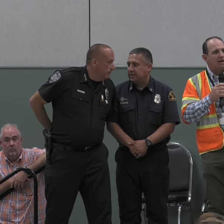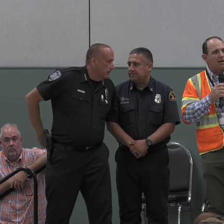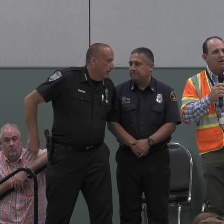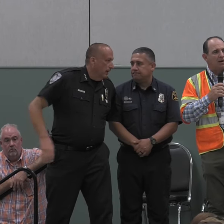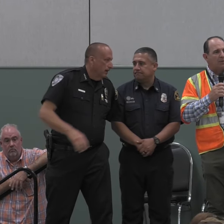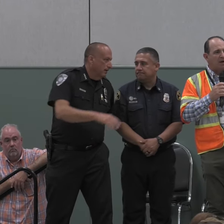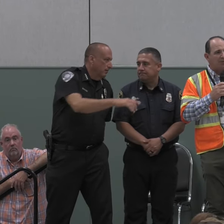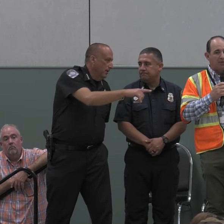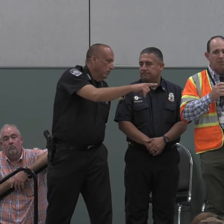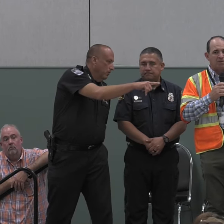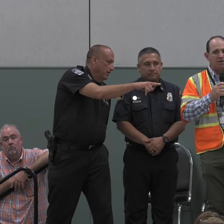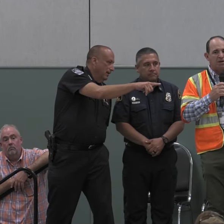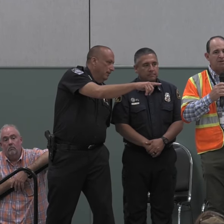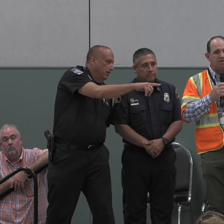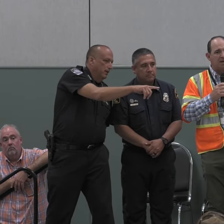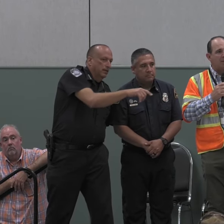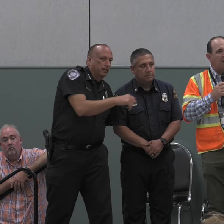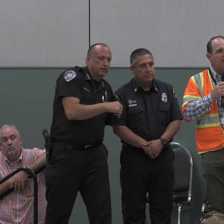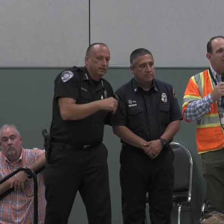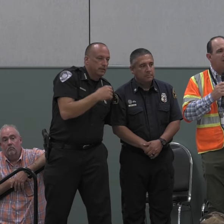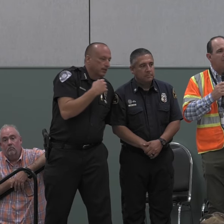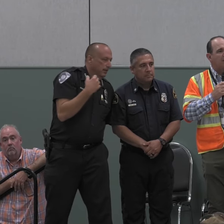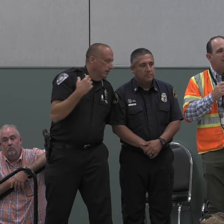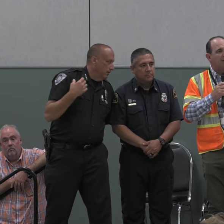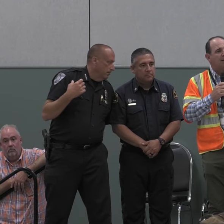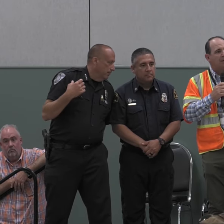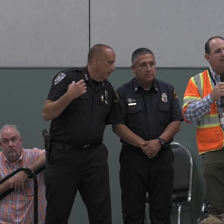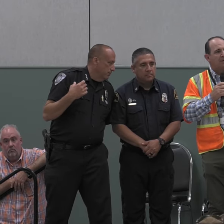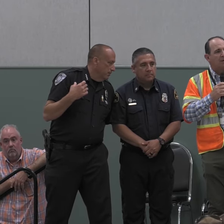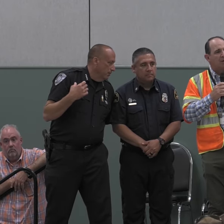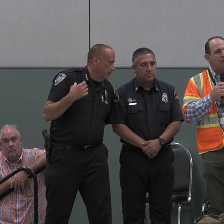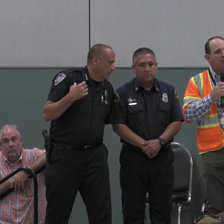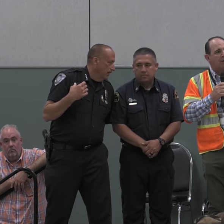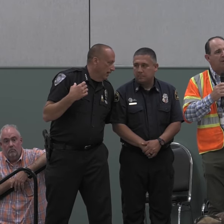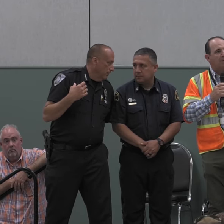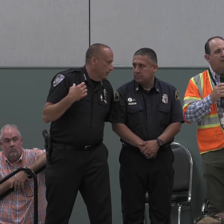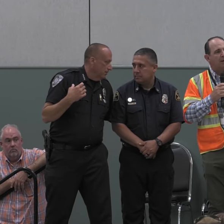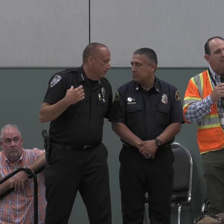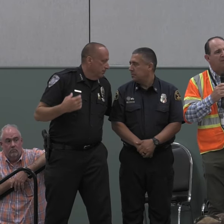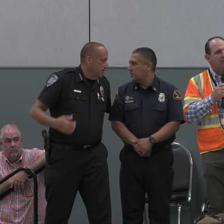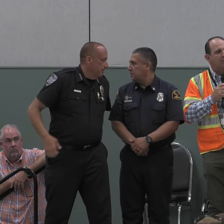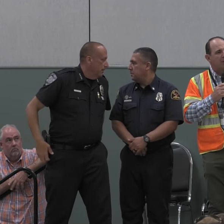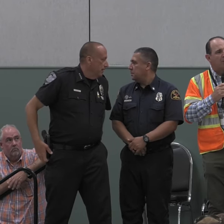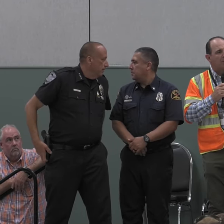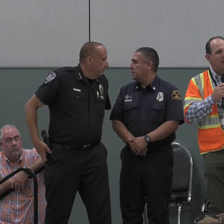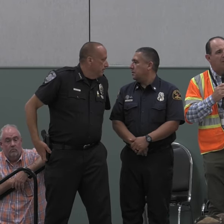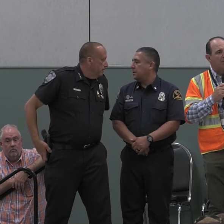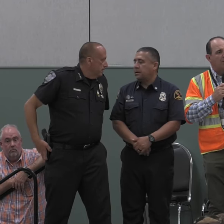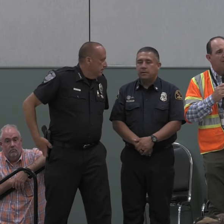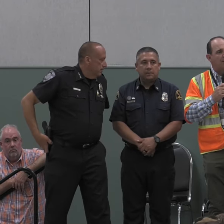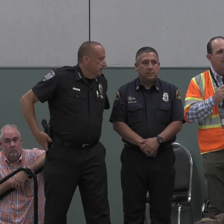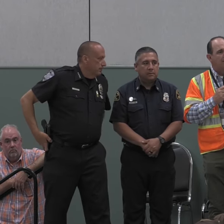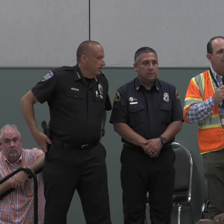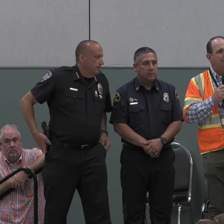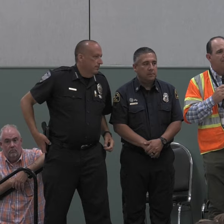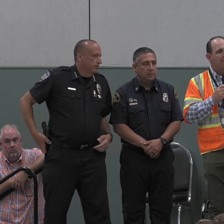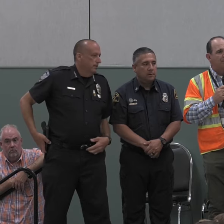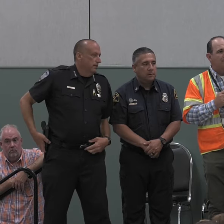incident, and we have field personnel standing by here in town ready to go and see if we can turn it back on or